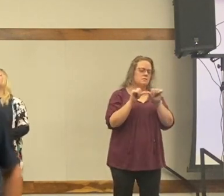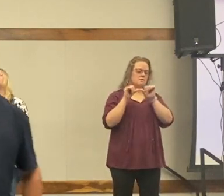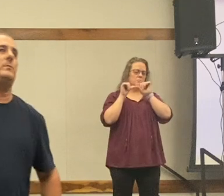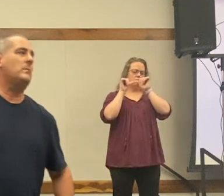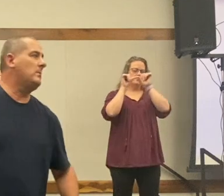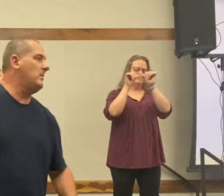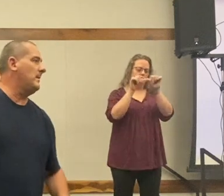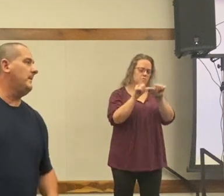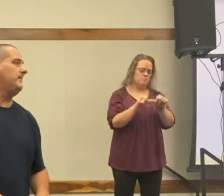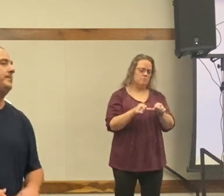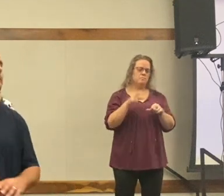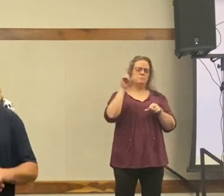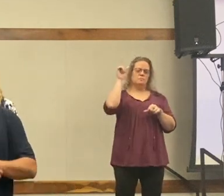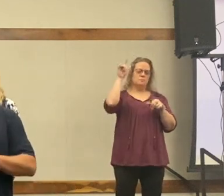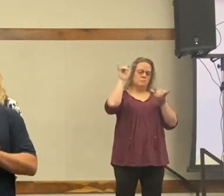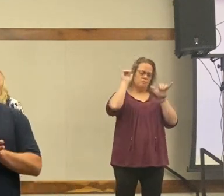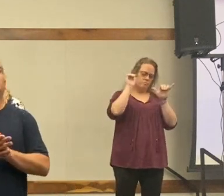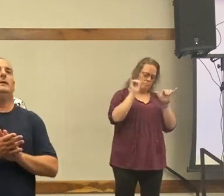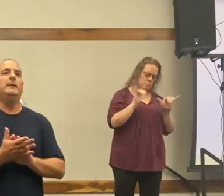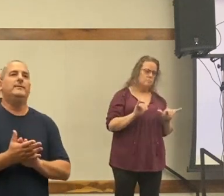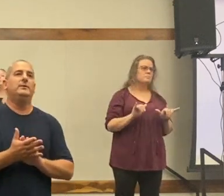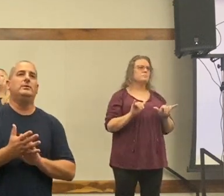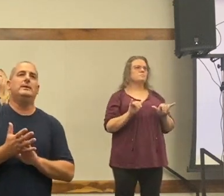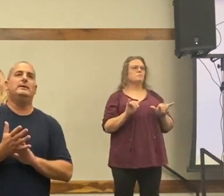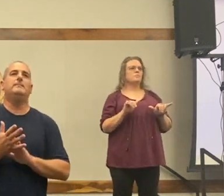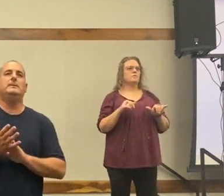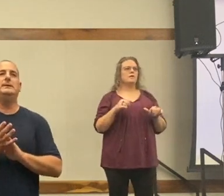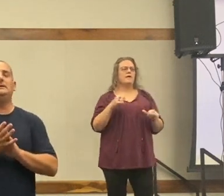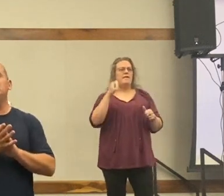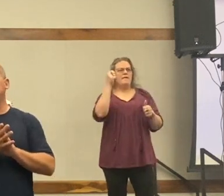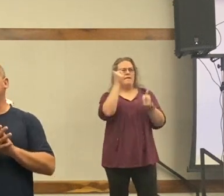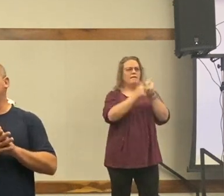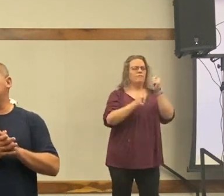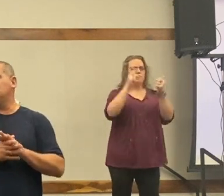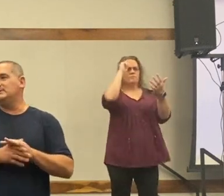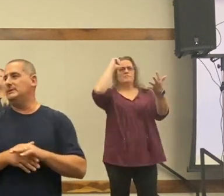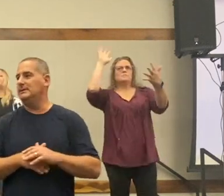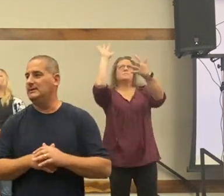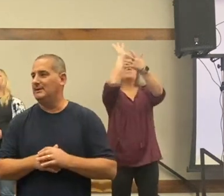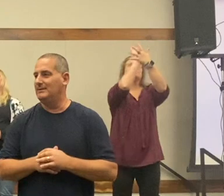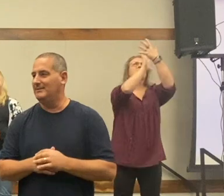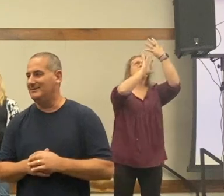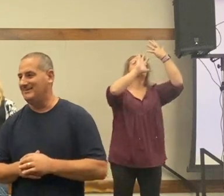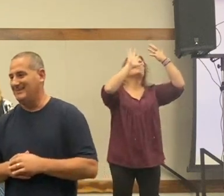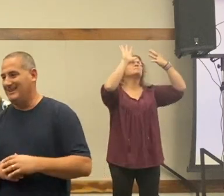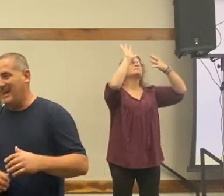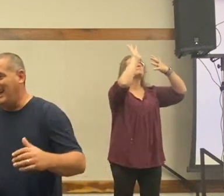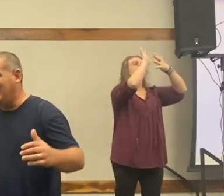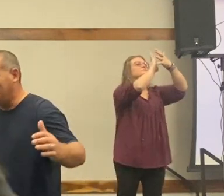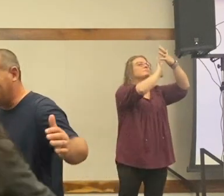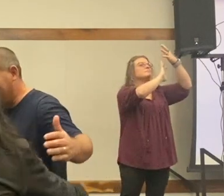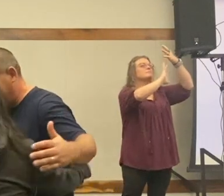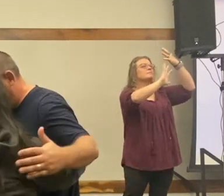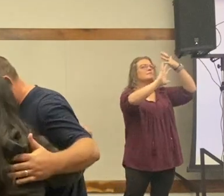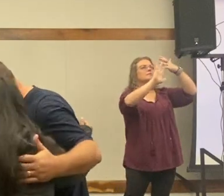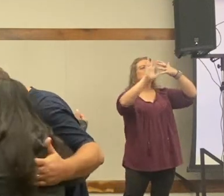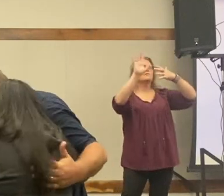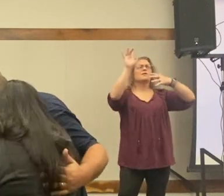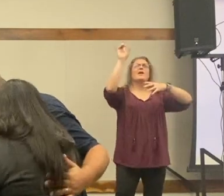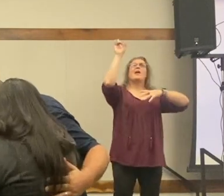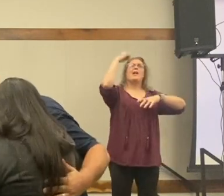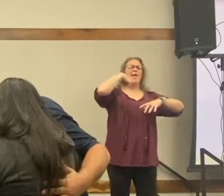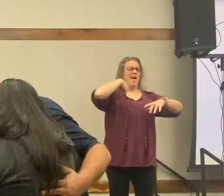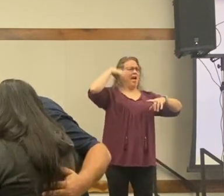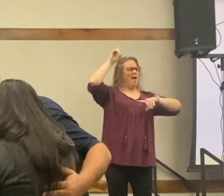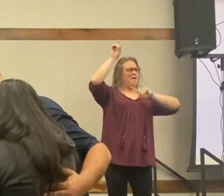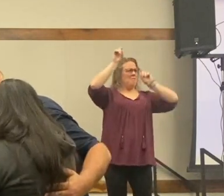Constant, you remain. Every mystery, the questions I